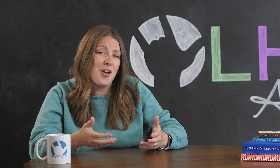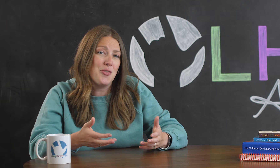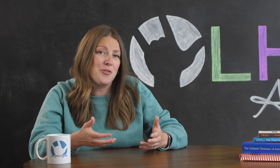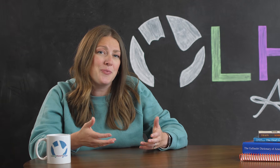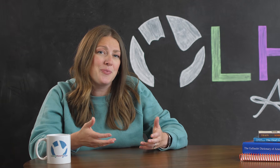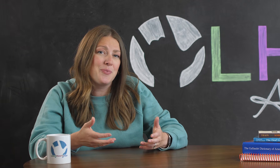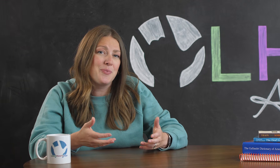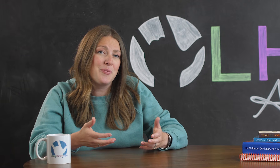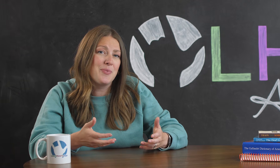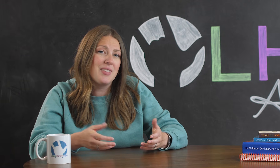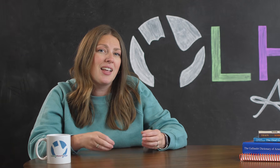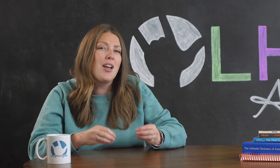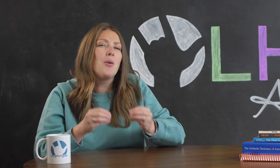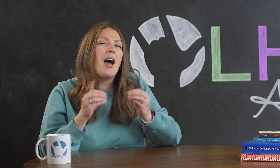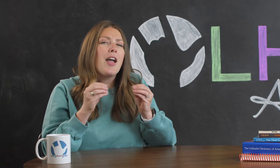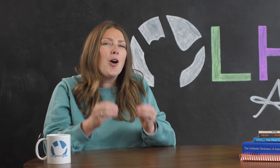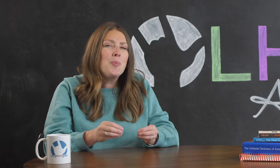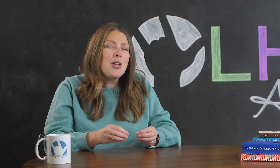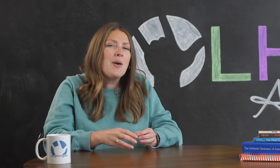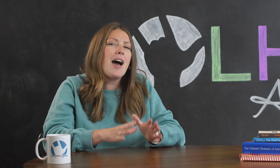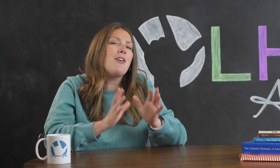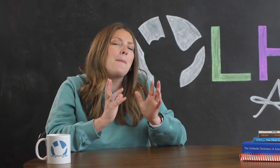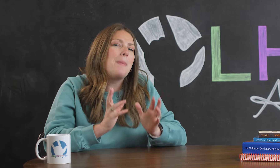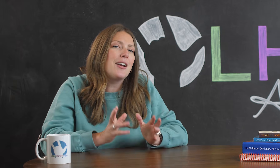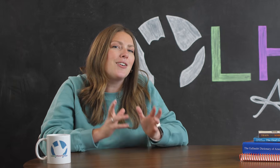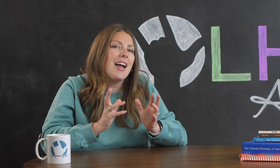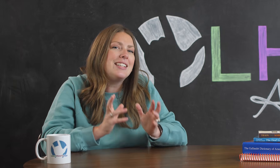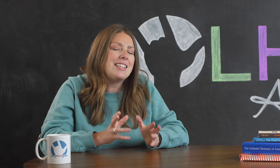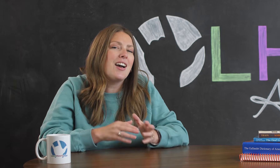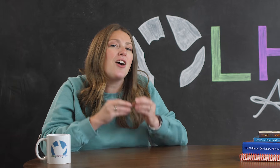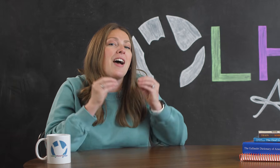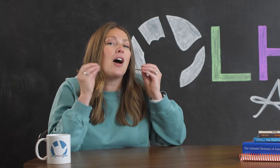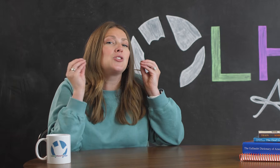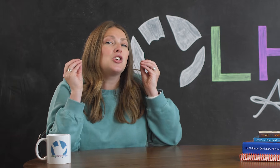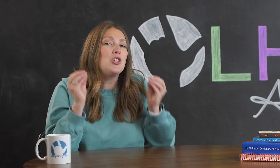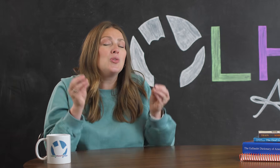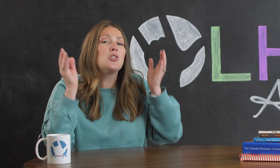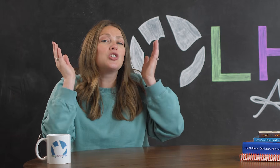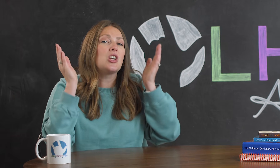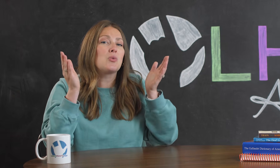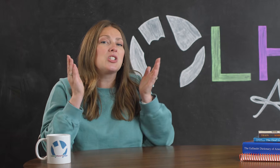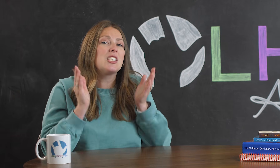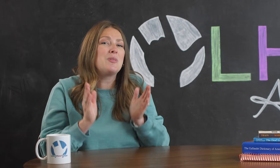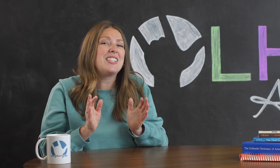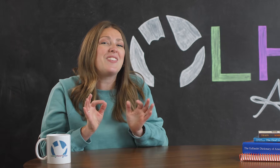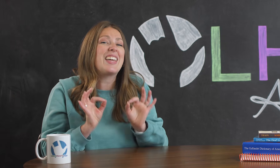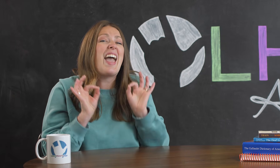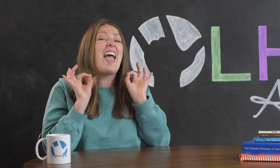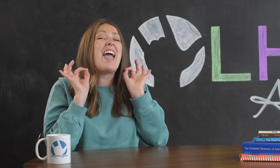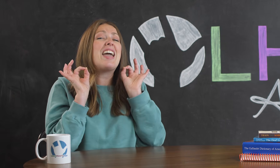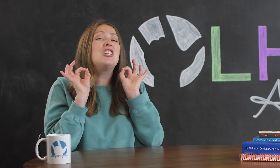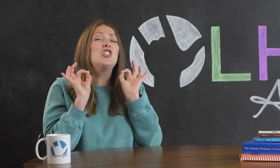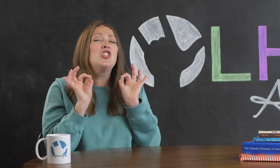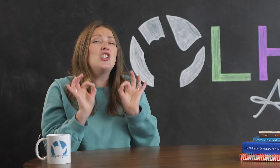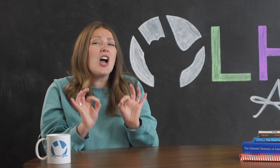itself. I hope that you have a better idea of how to use general to specific and